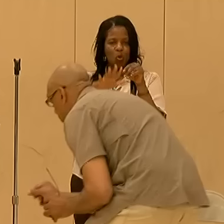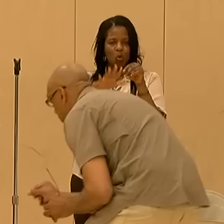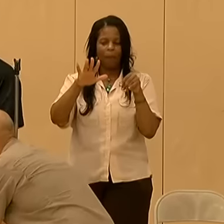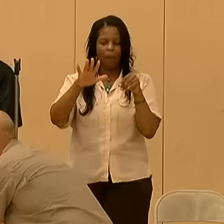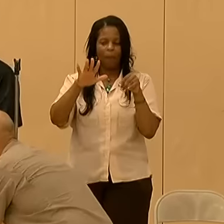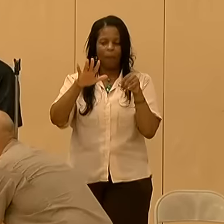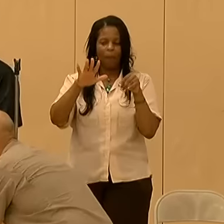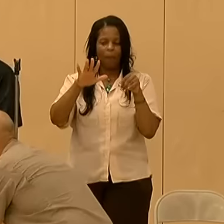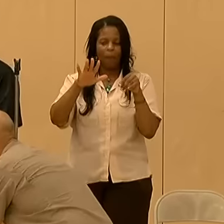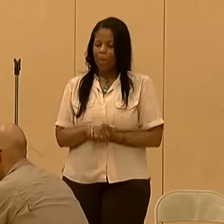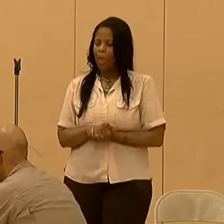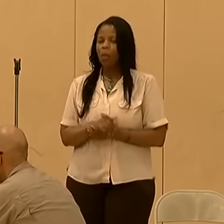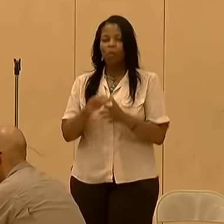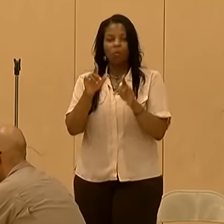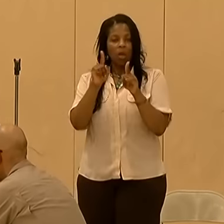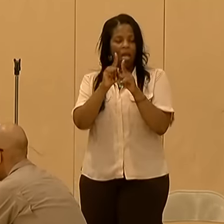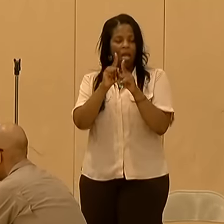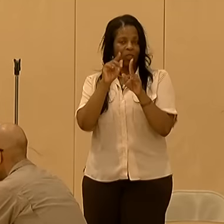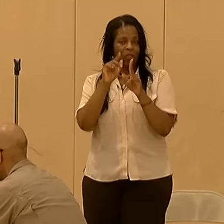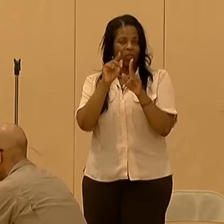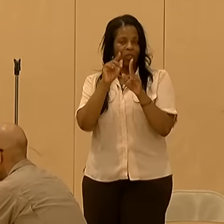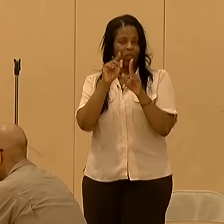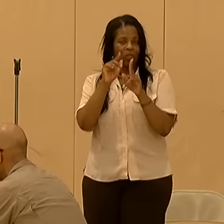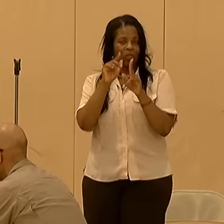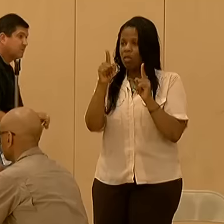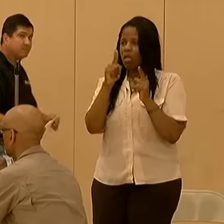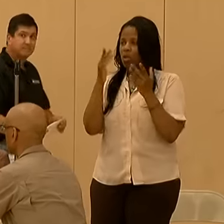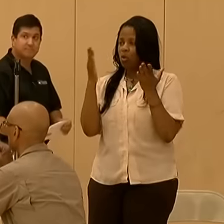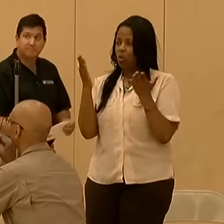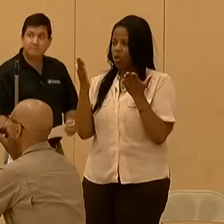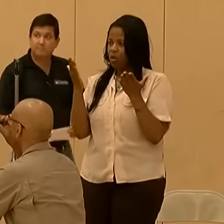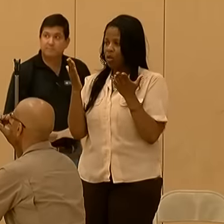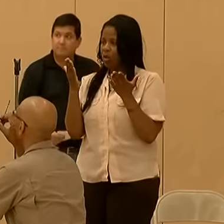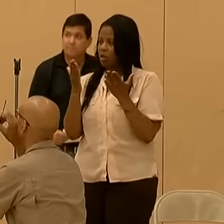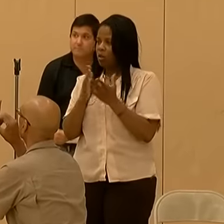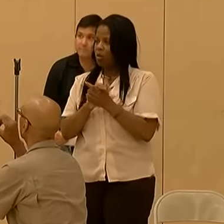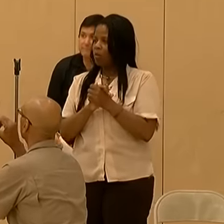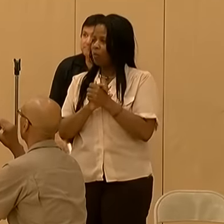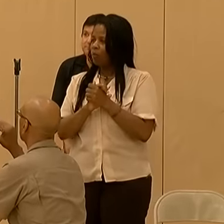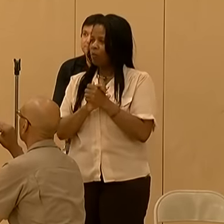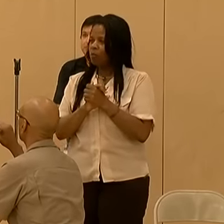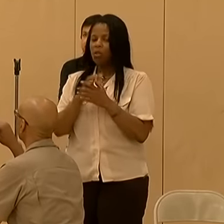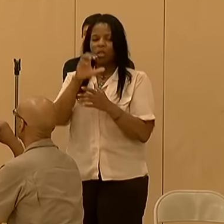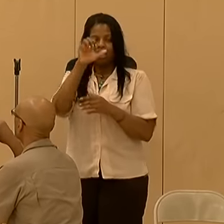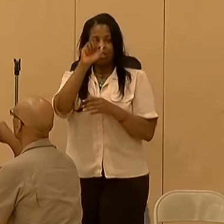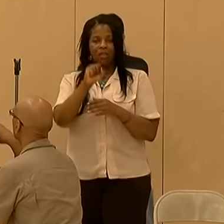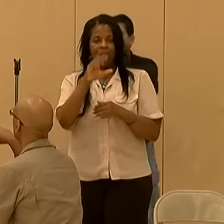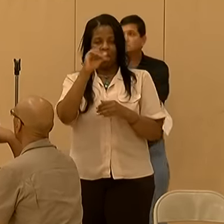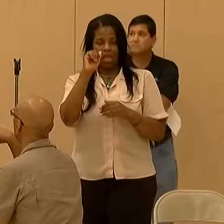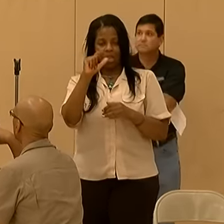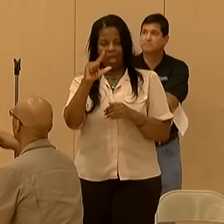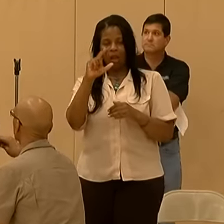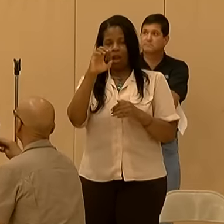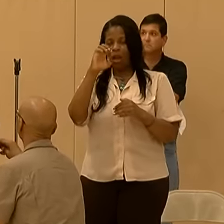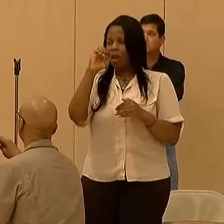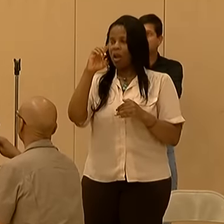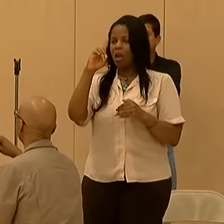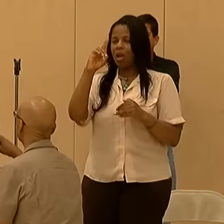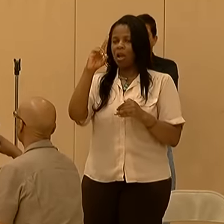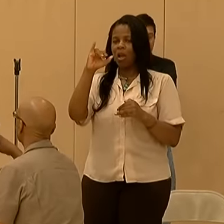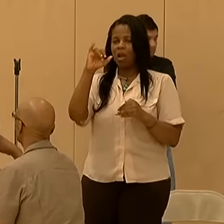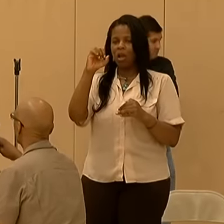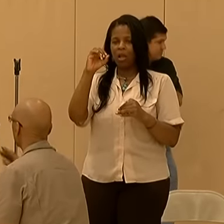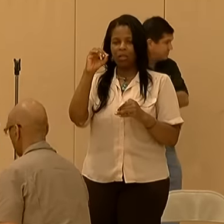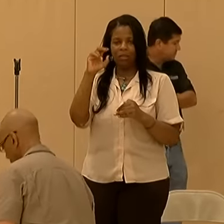Thank you. And as a reminder, they are here. You are next, I promise. SoCal Edison teams are here embedded with us